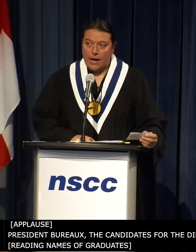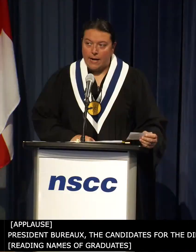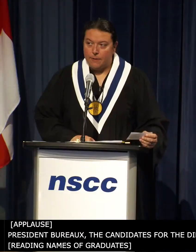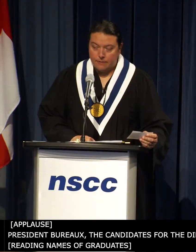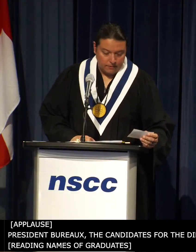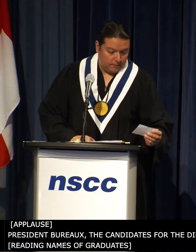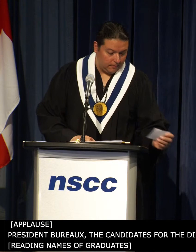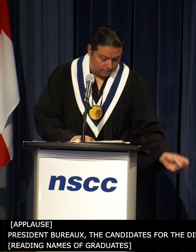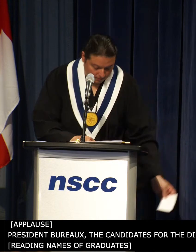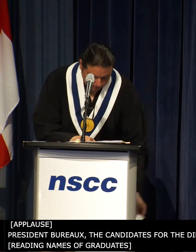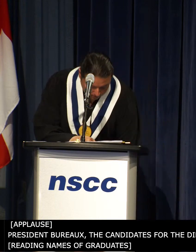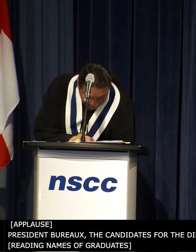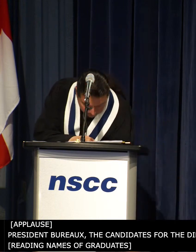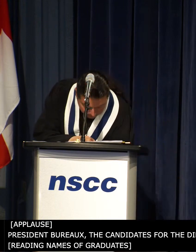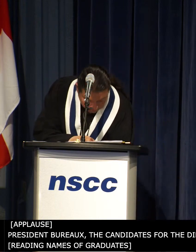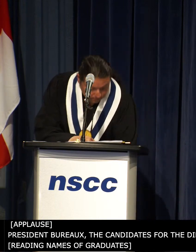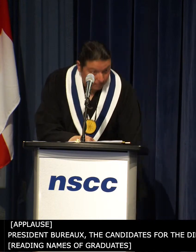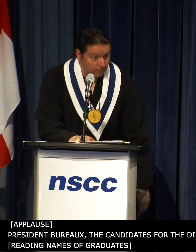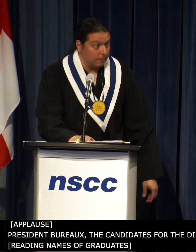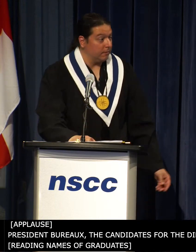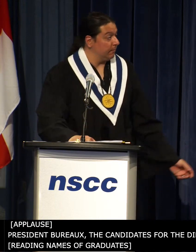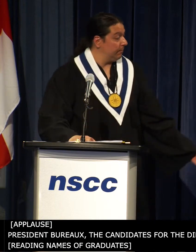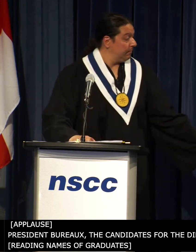Ben Crabe.